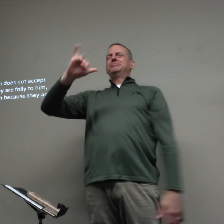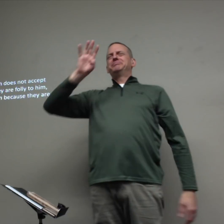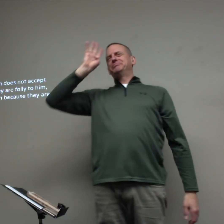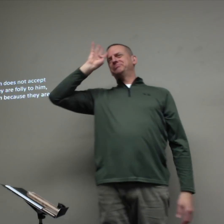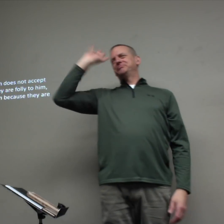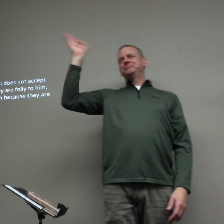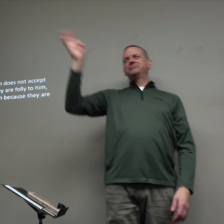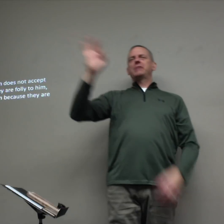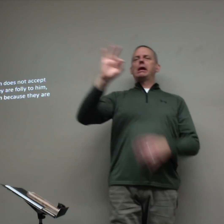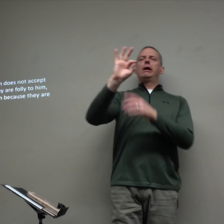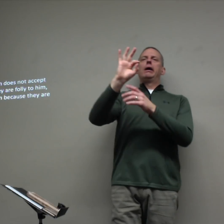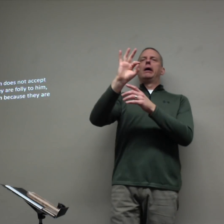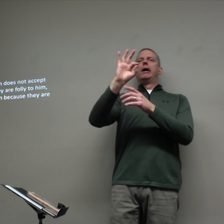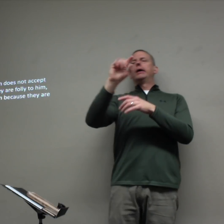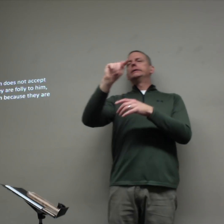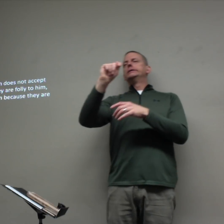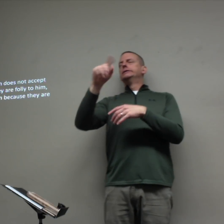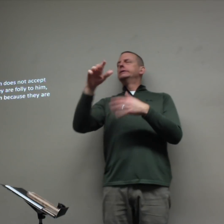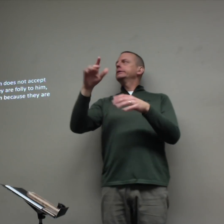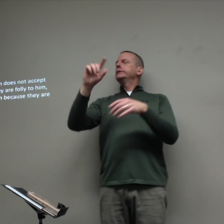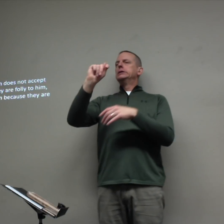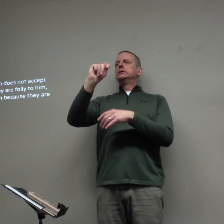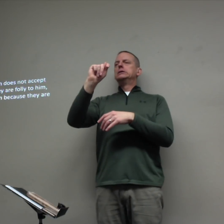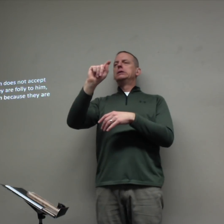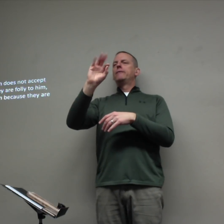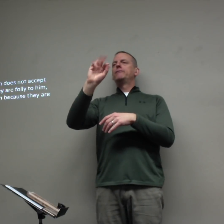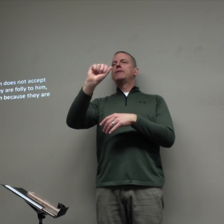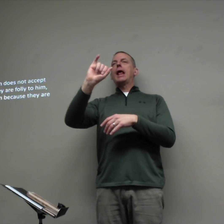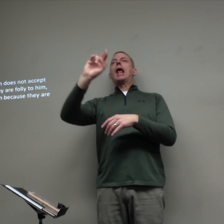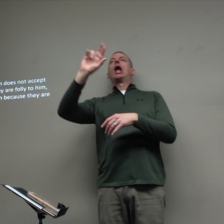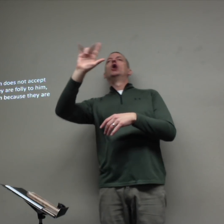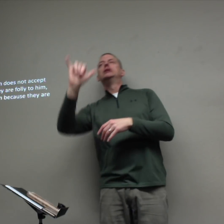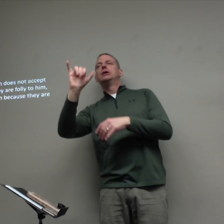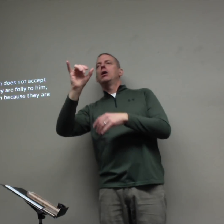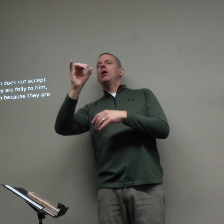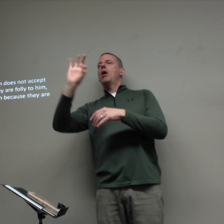It's from forever ago. It's made up. It's not true. It doesn't mean anything.